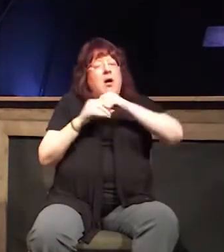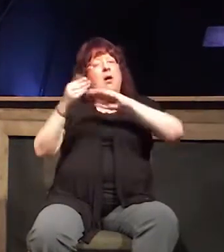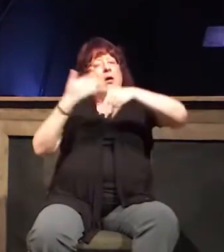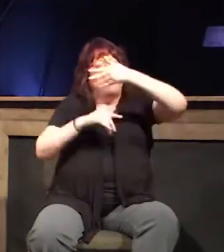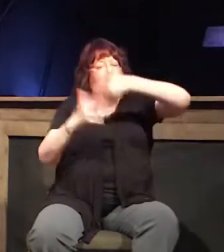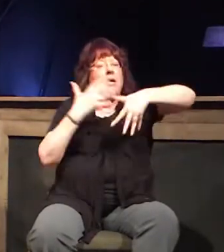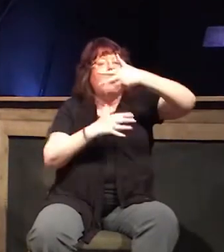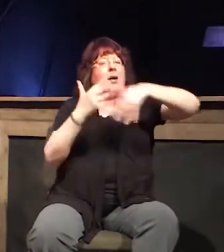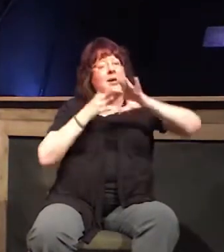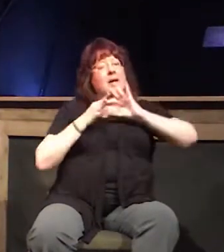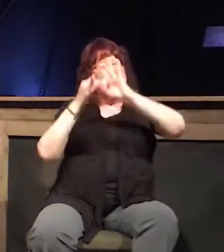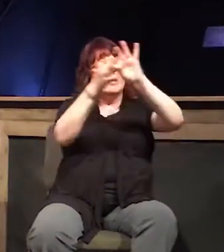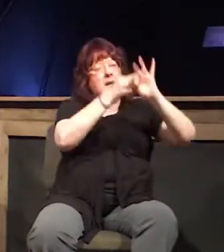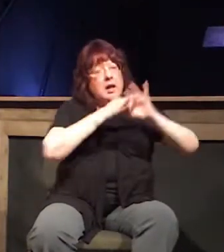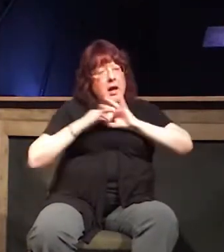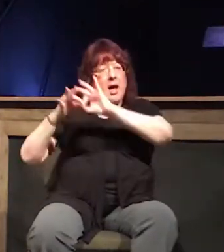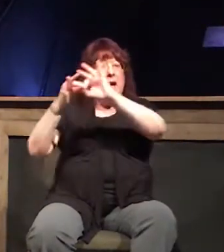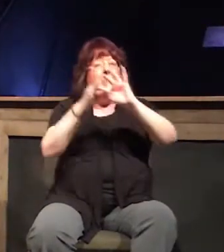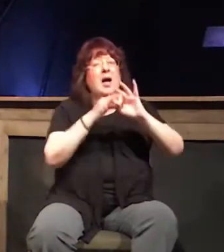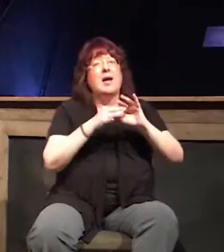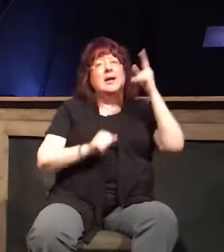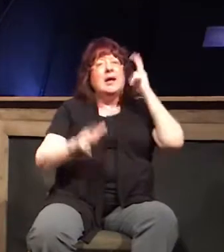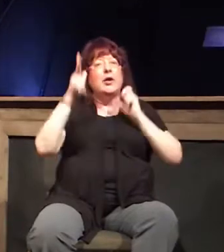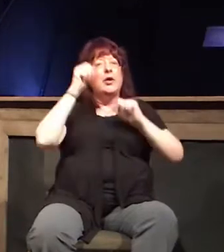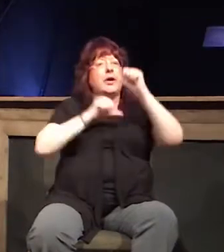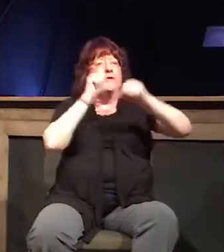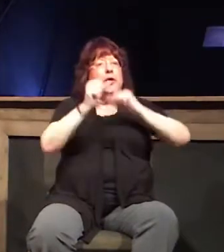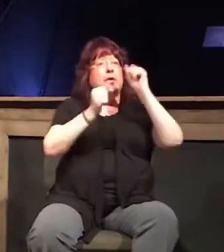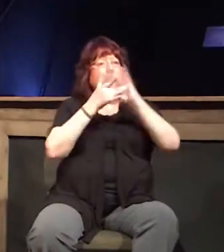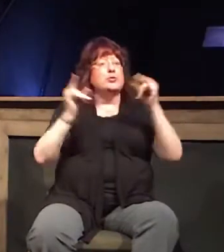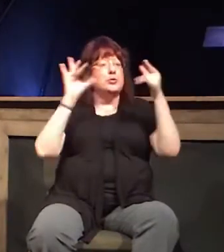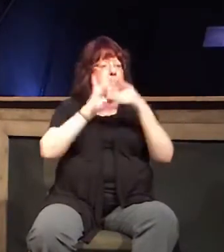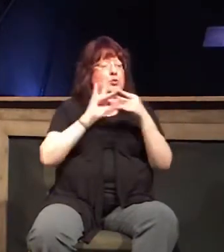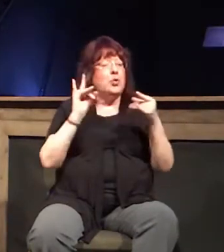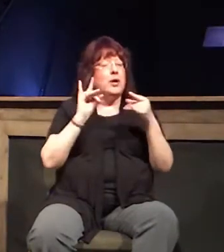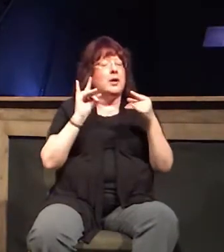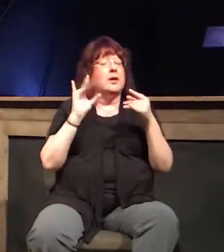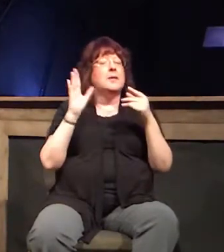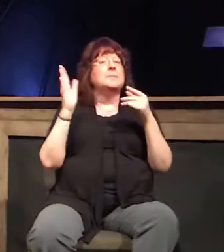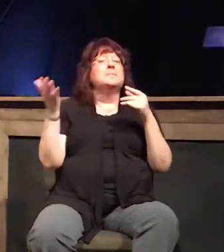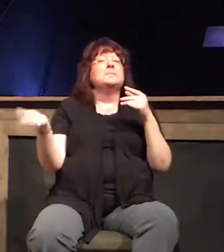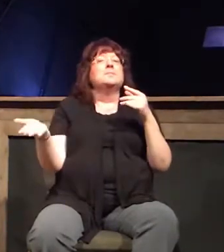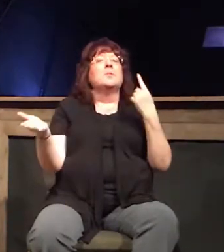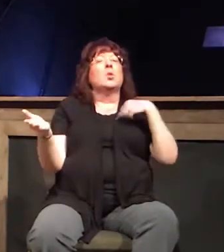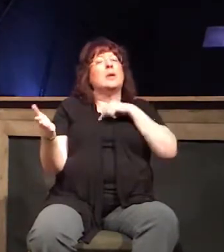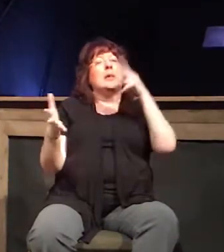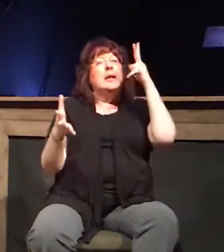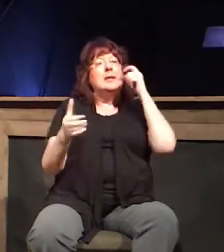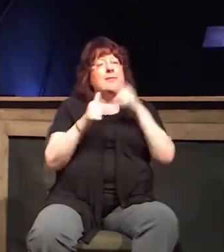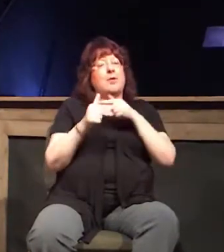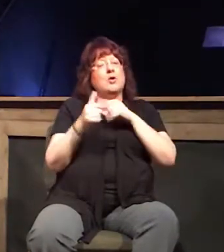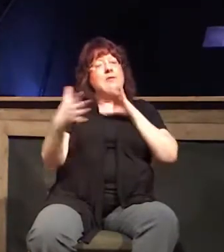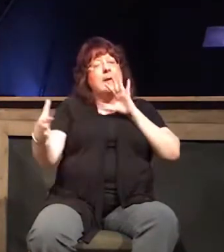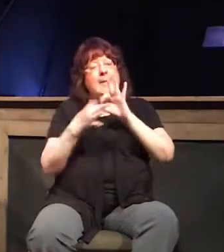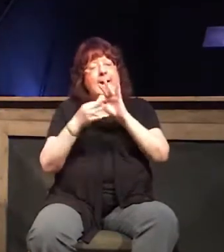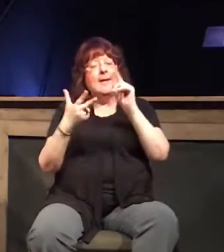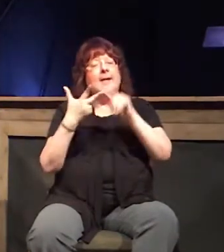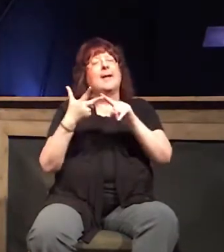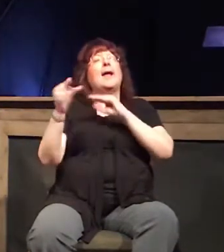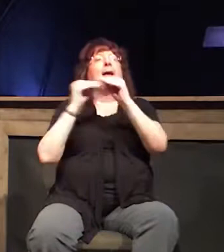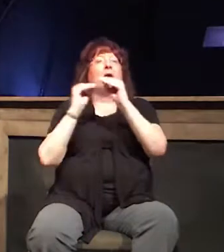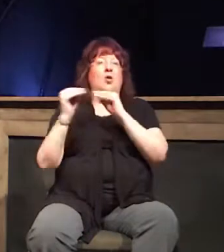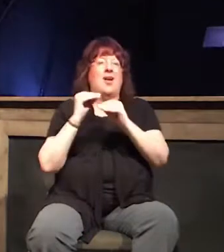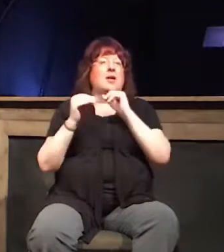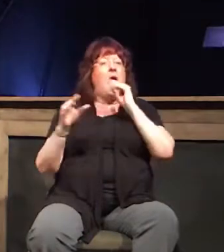one another. We need to be connected with one another. We need to hear one another's stories. I'll say it this way. We need to listen first. We need to connect and then